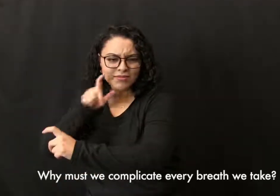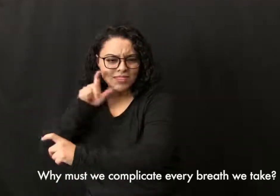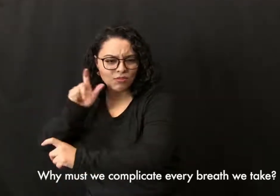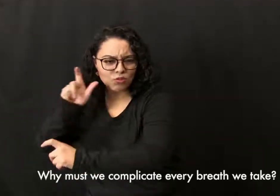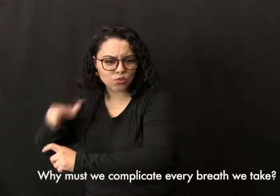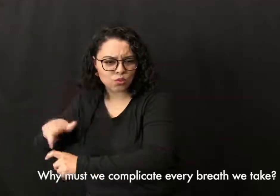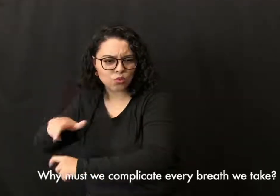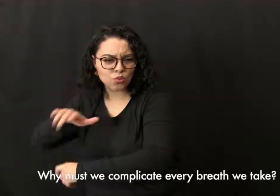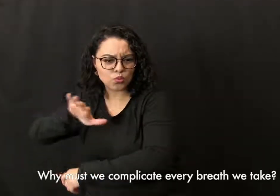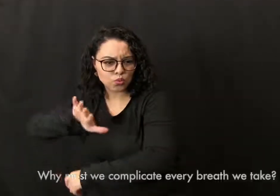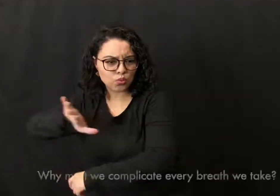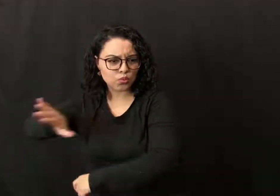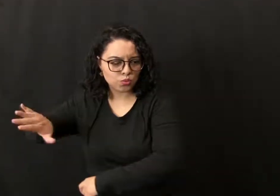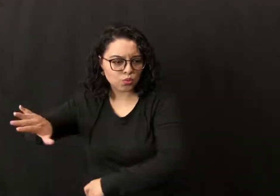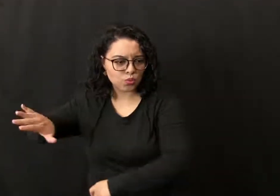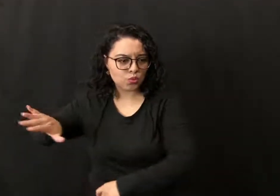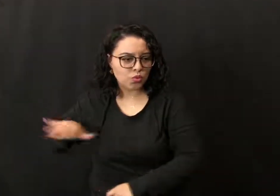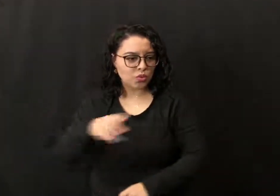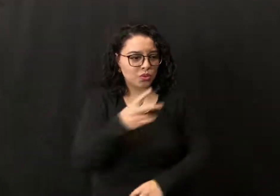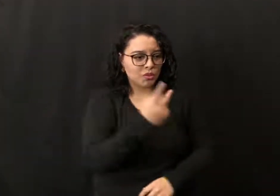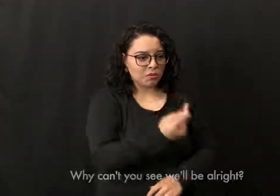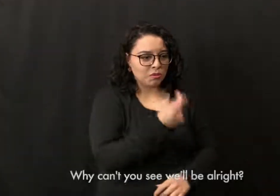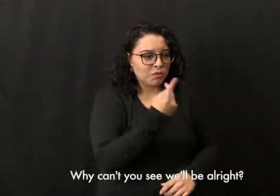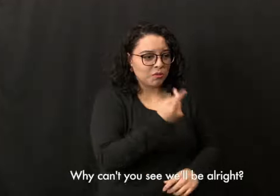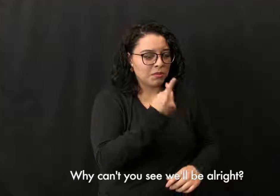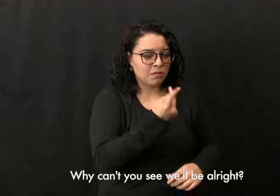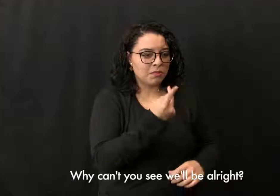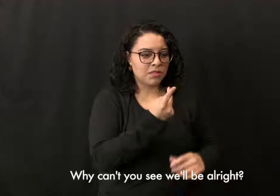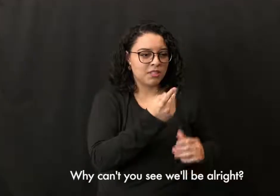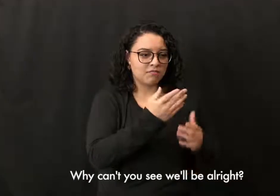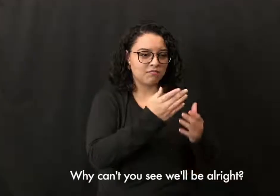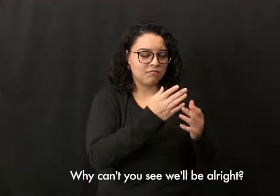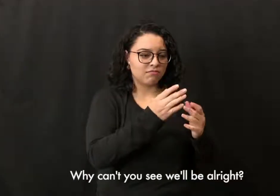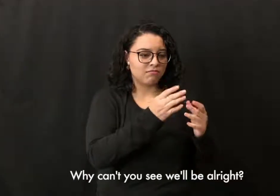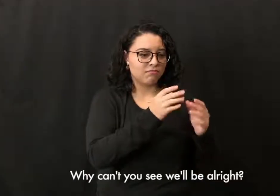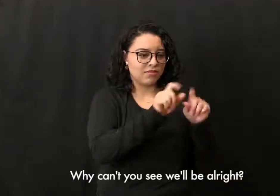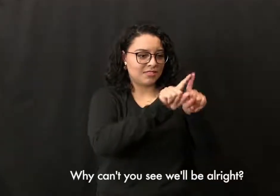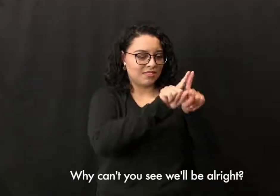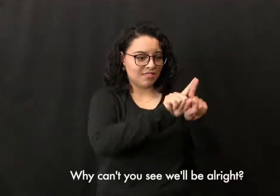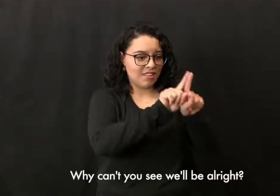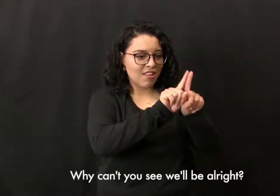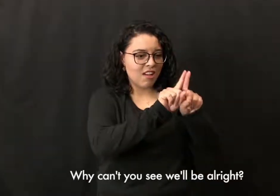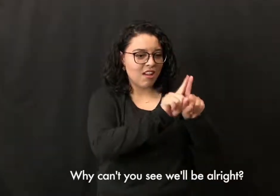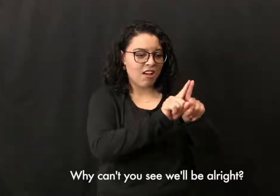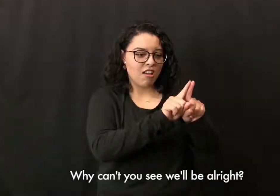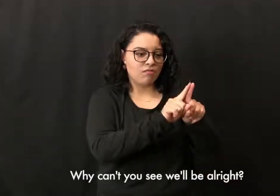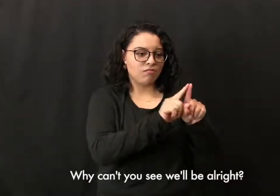take Why can't you see we'll be alright?